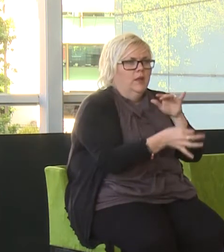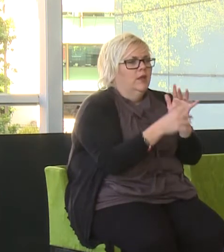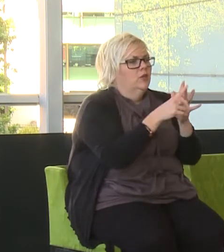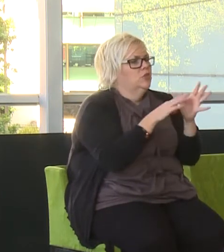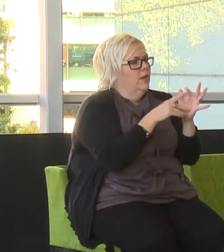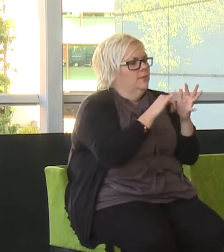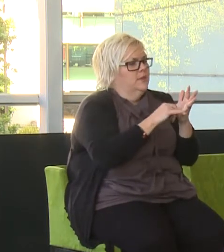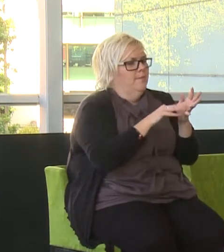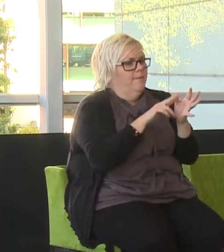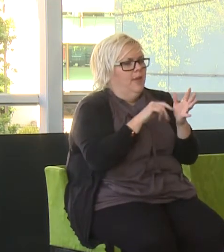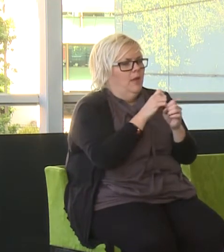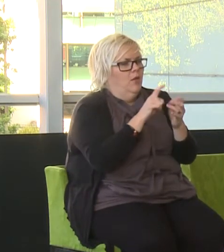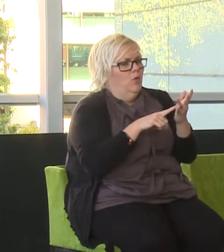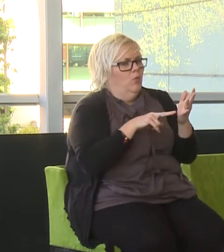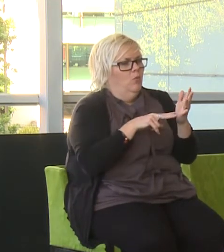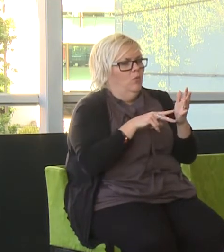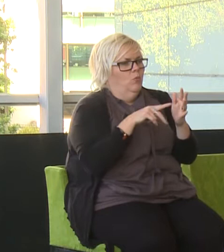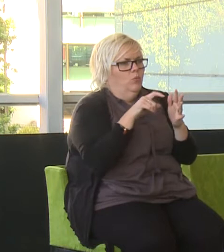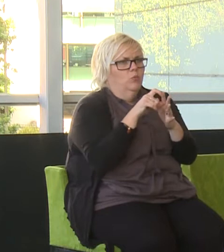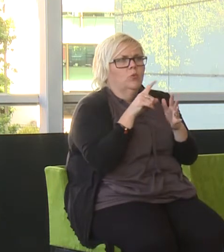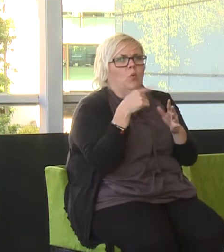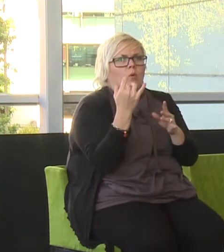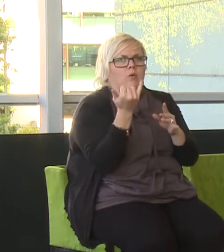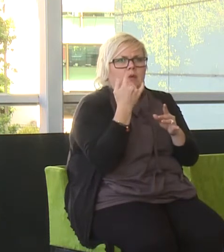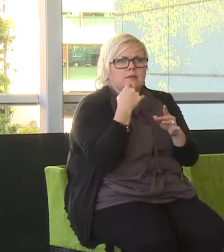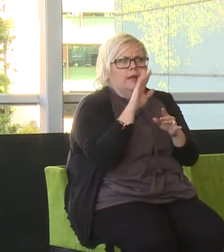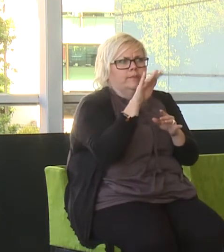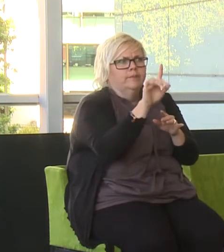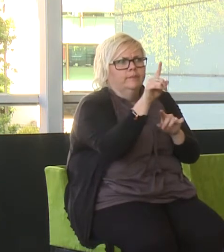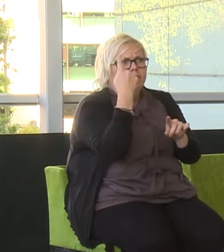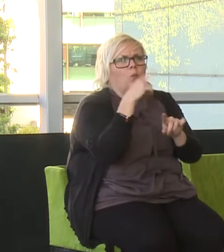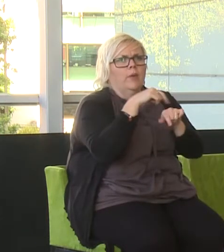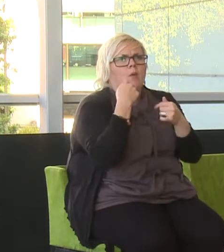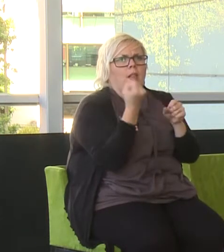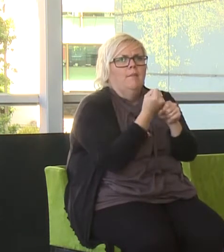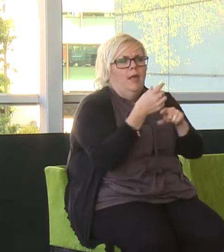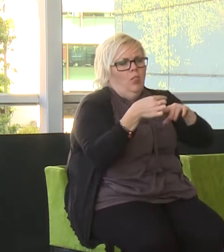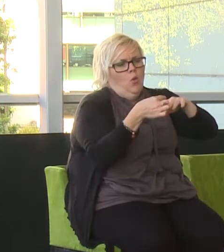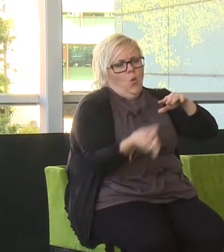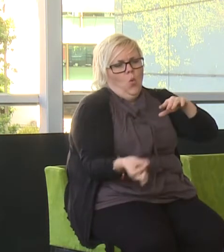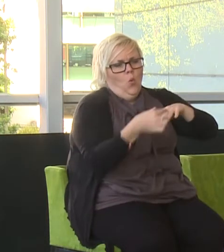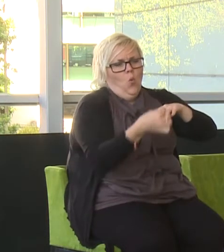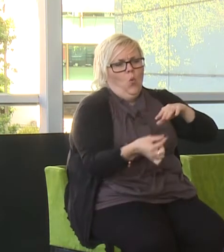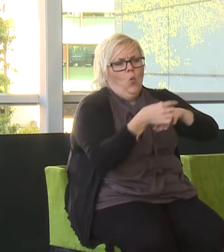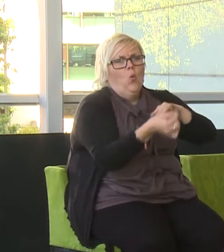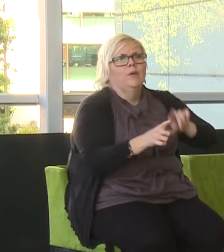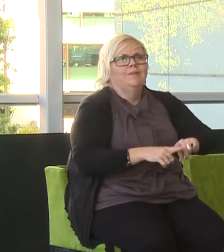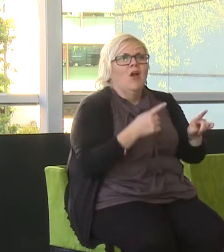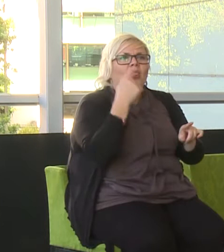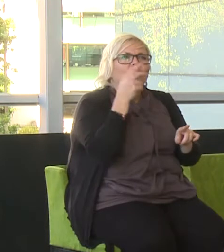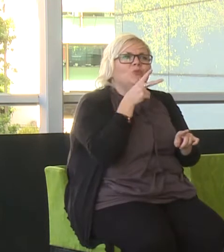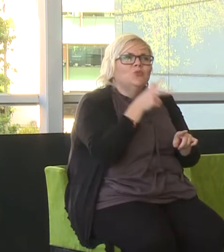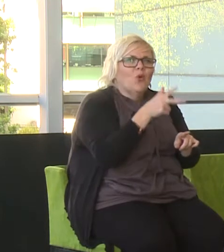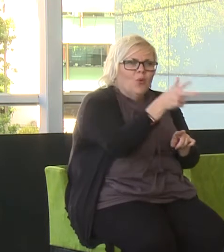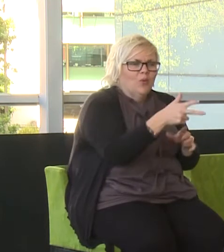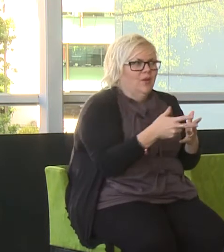Mangold, who sought me out on his first day in Sydney and said, "Richie, we're going to redesign the claws." It's like, I thought he was joking. It's like,